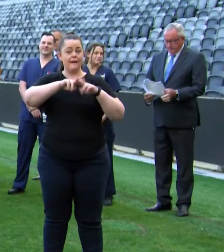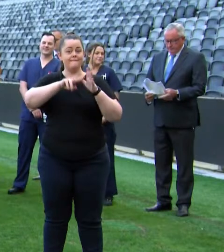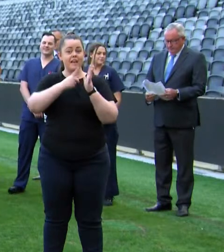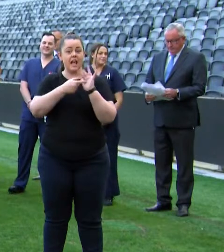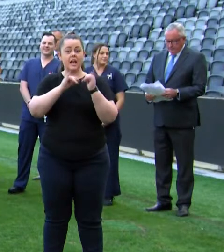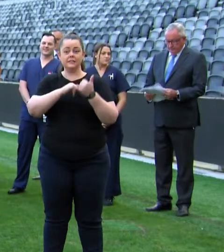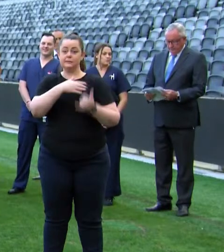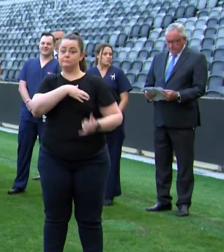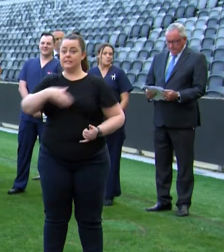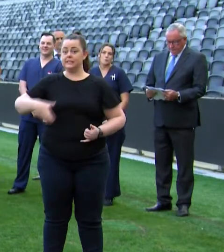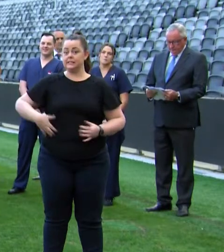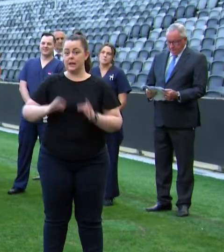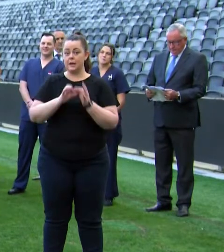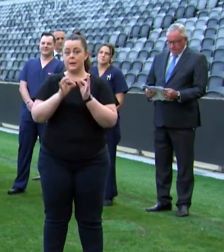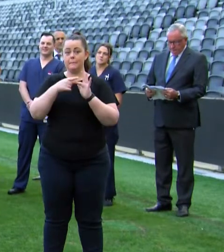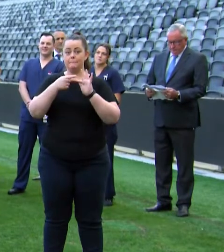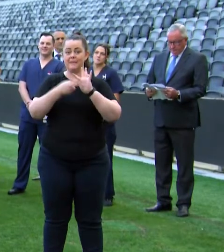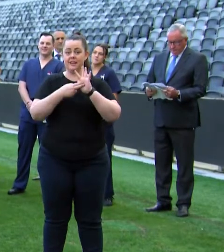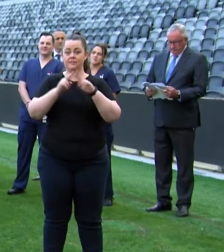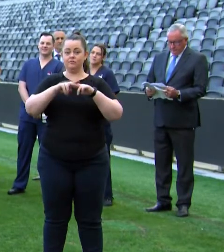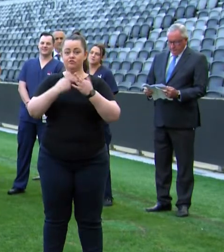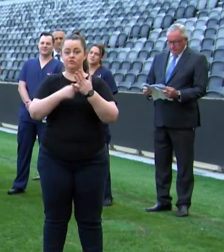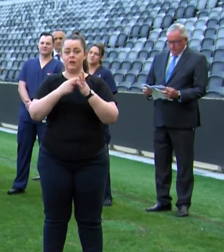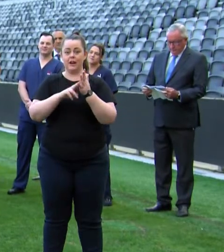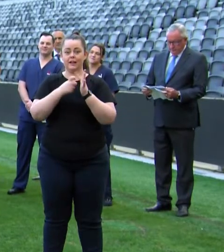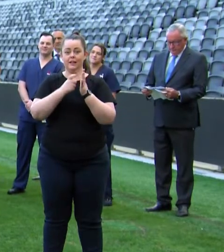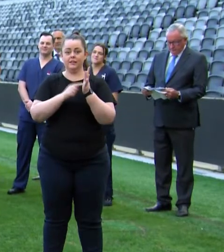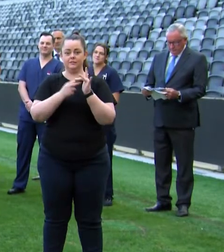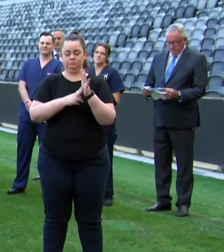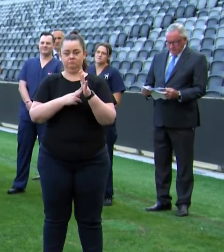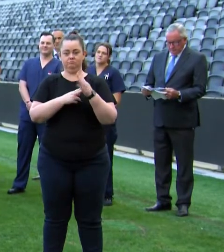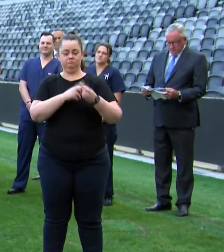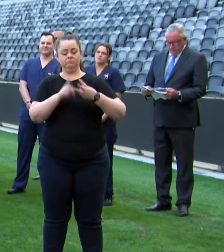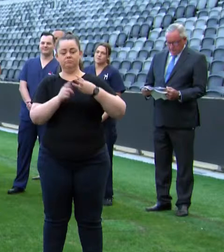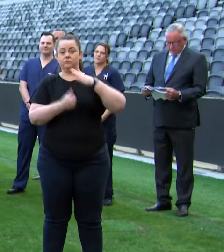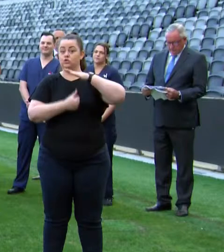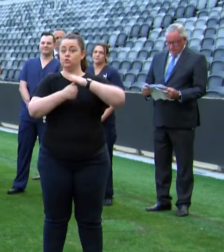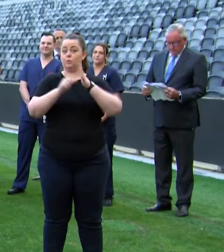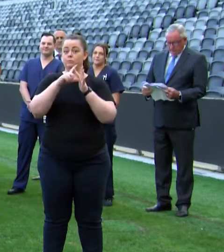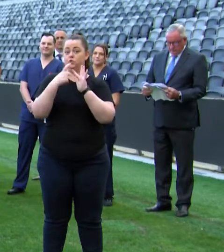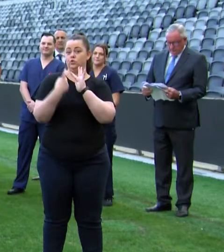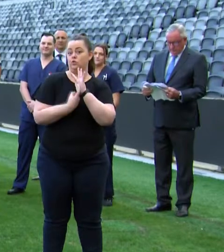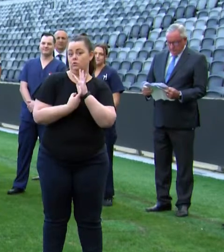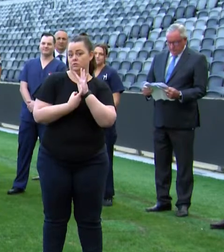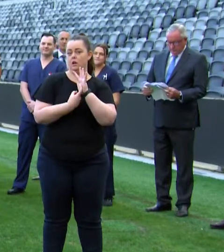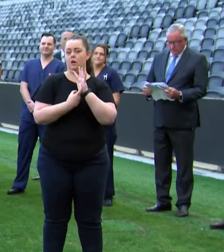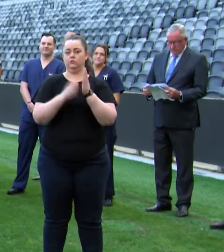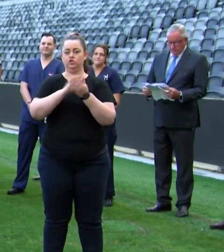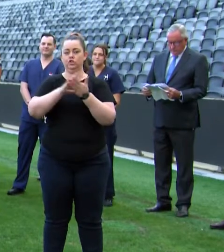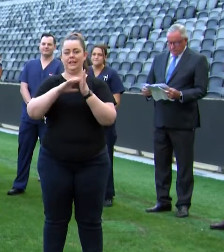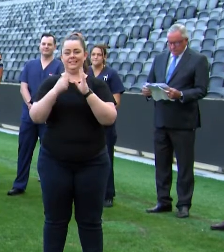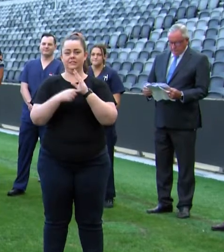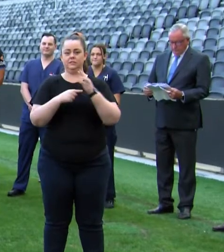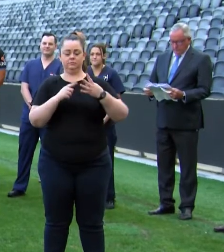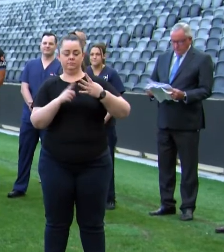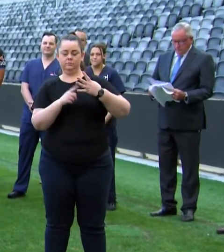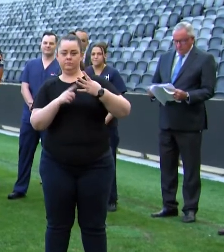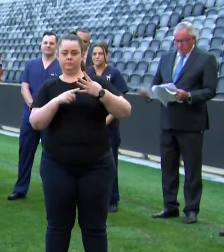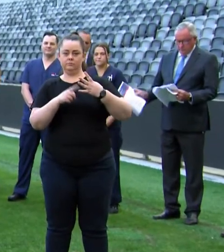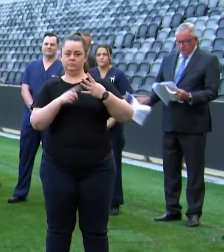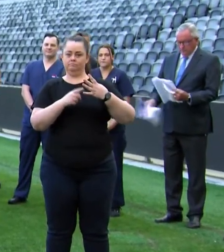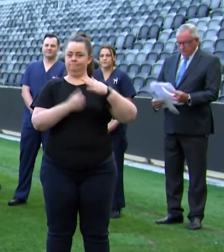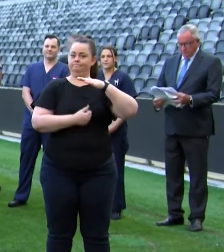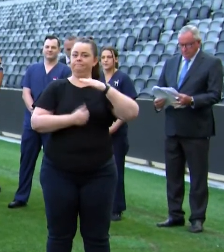joined today by the Chief Health Officer, Dr. Kerry Chant, Deputy Secretary of New South Wales Health, Susan